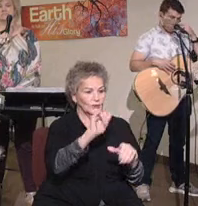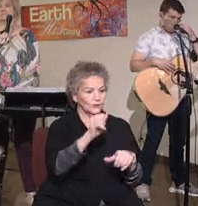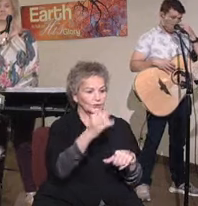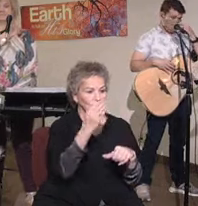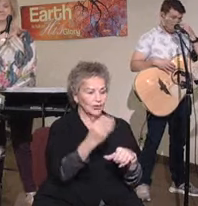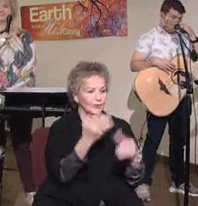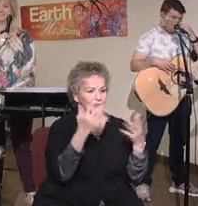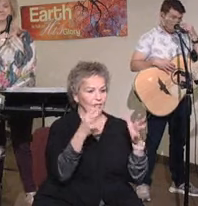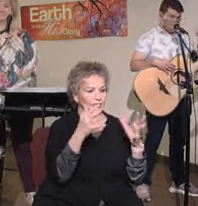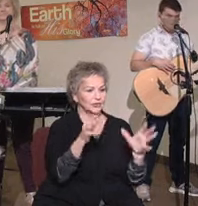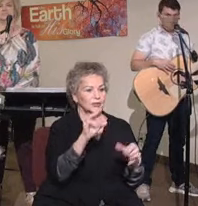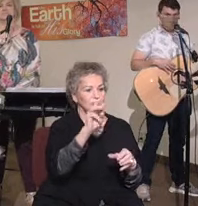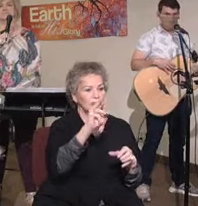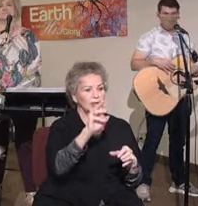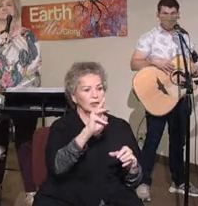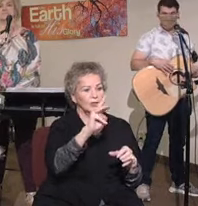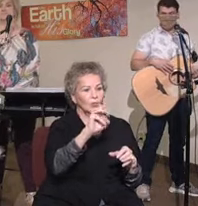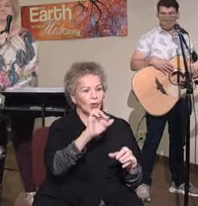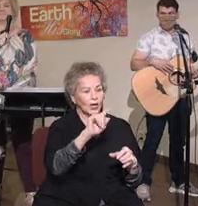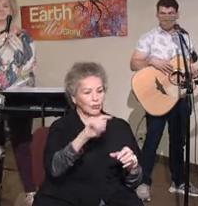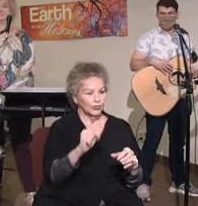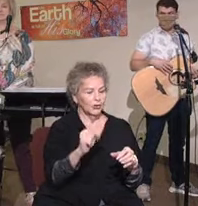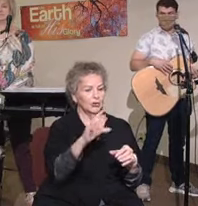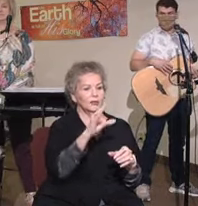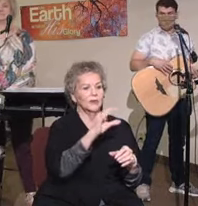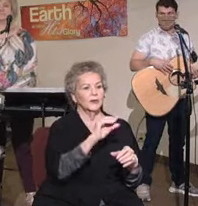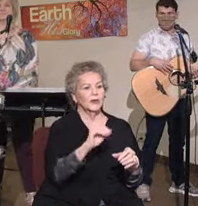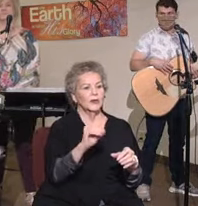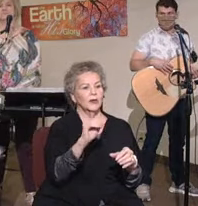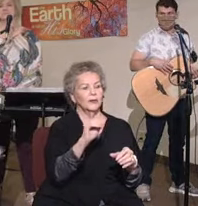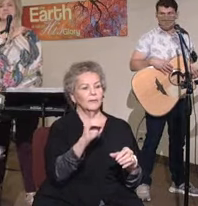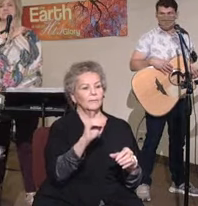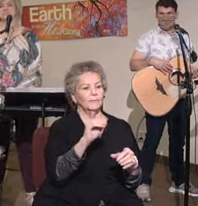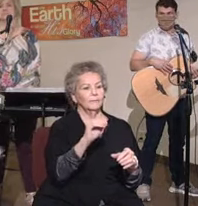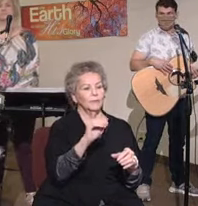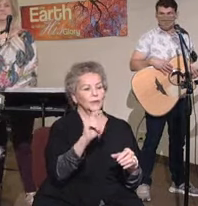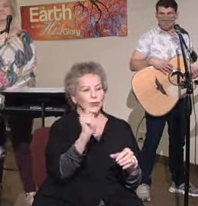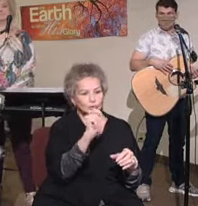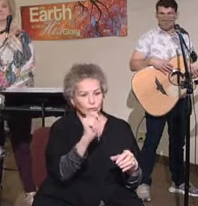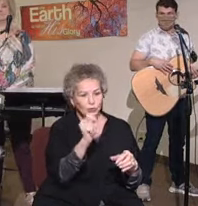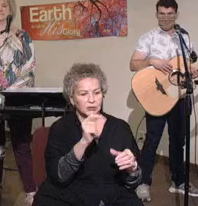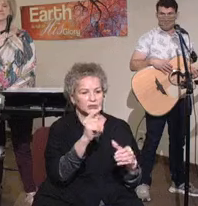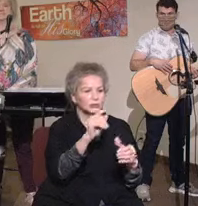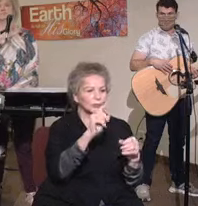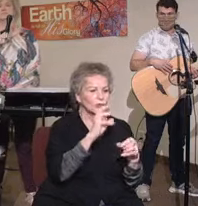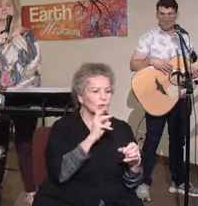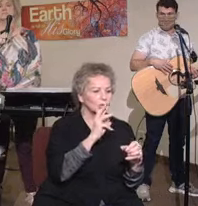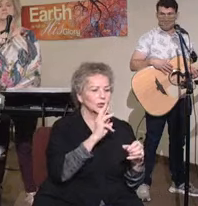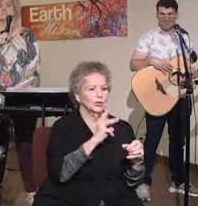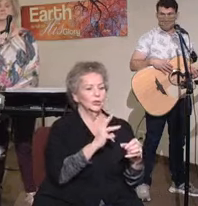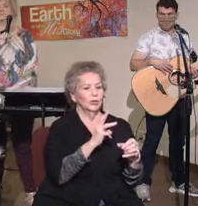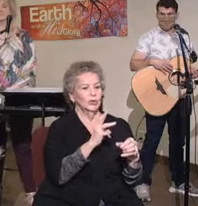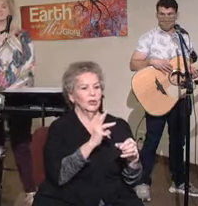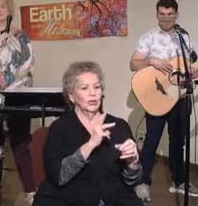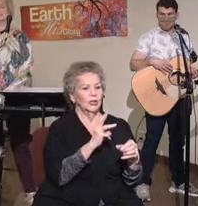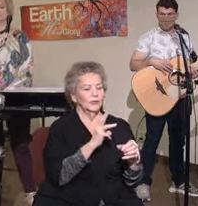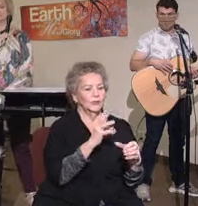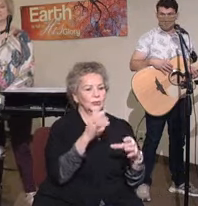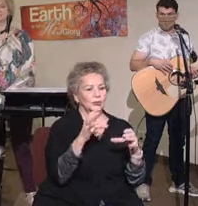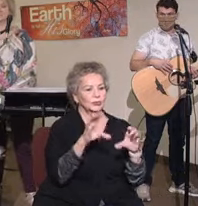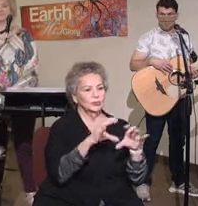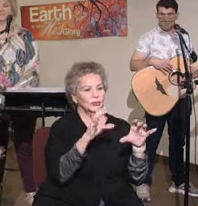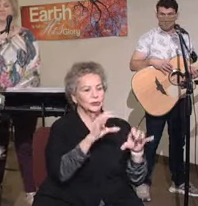the wiring and the plumbing, and we've got insulation going in and sheetrock going up, and they're doing some mudding over there,